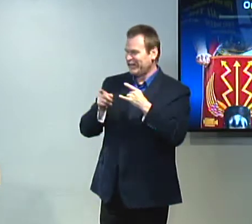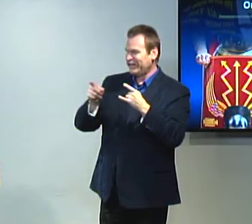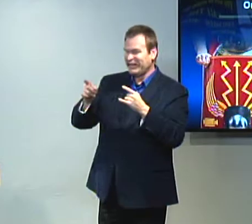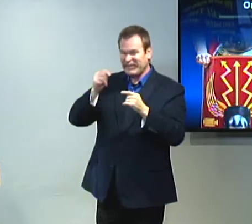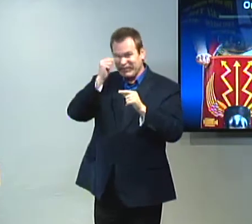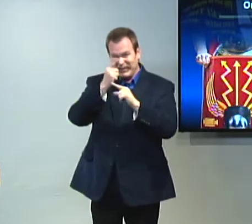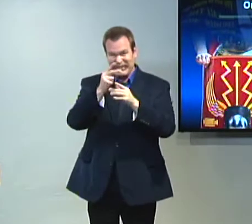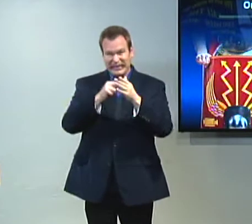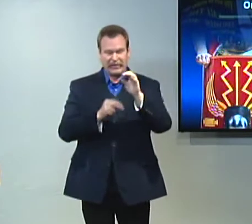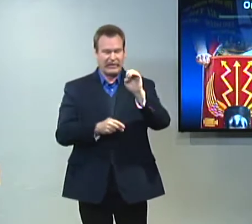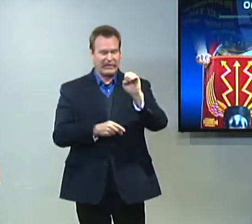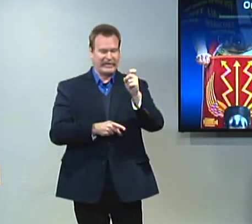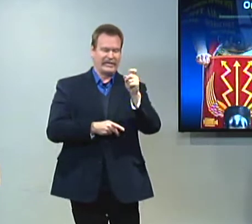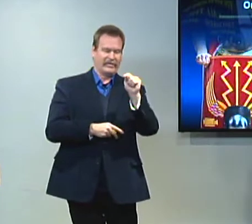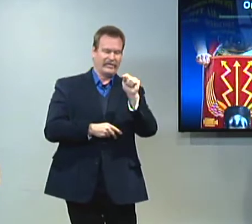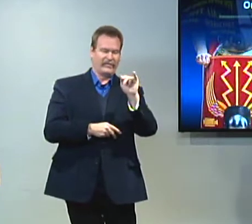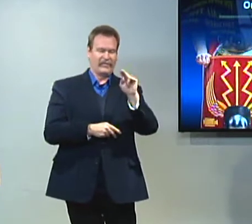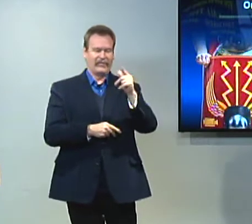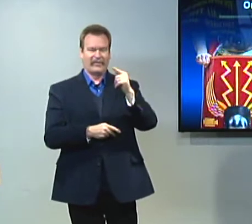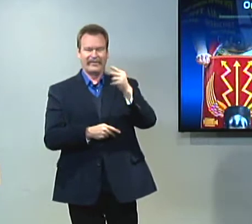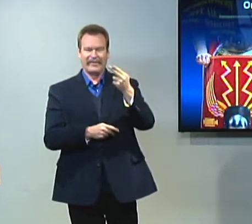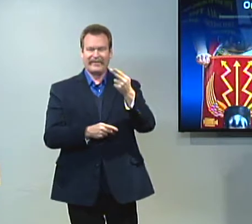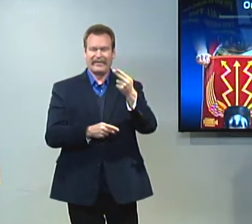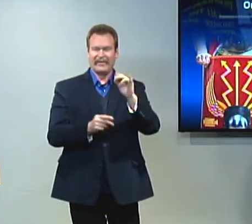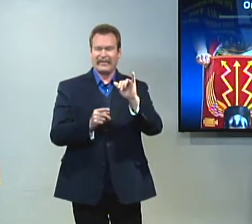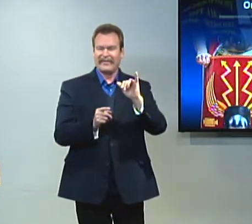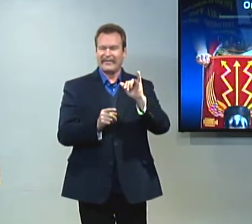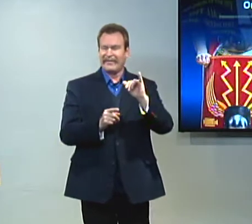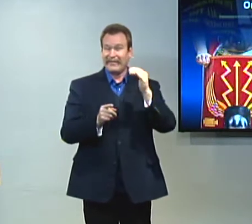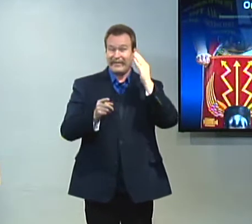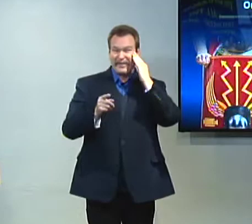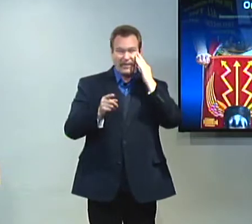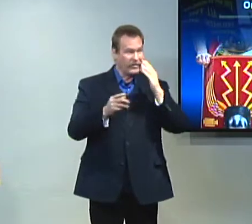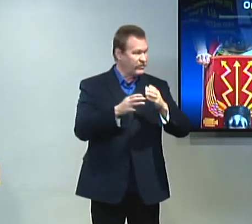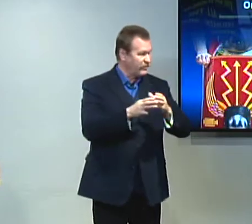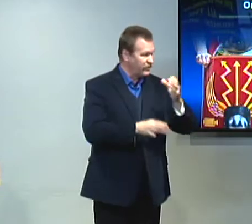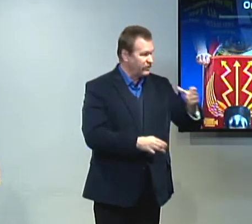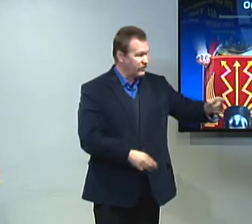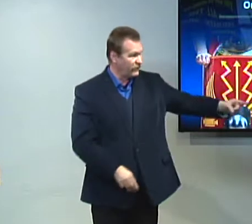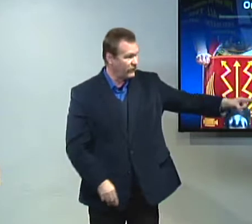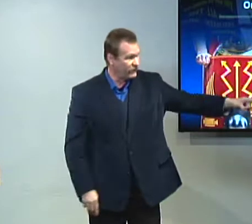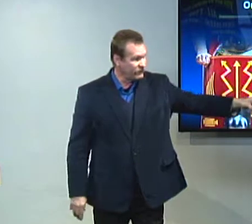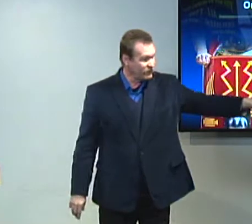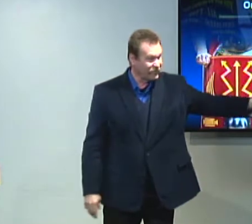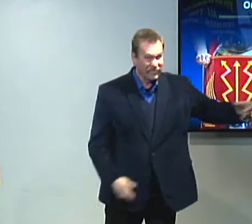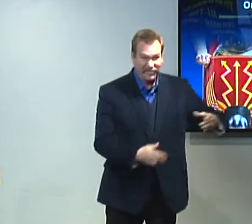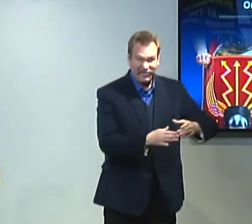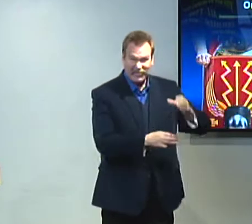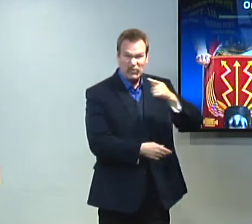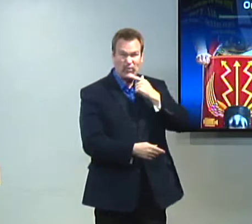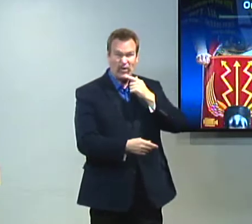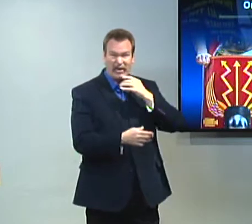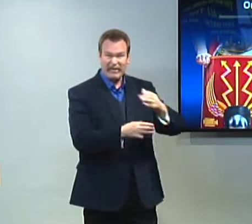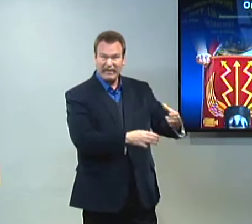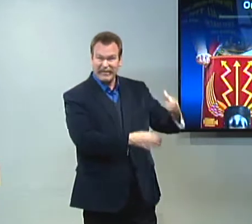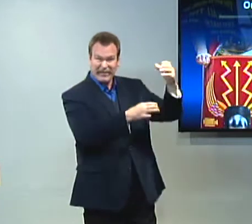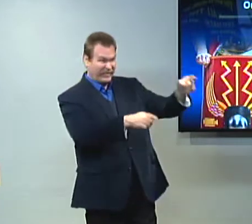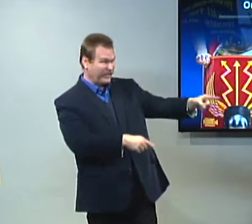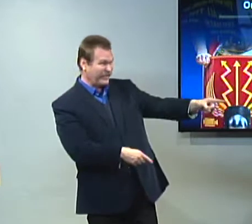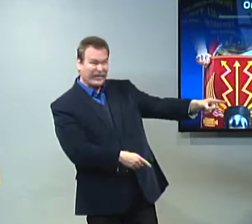This word, it's an interesting word, when I was reading this. It's like extinguish. We're like over there, like the fire extinguisher. That